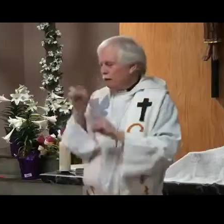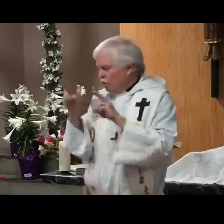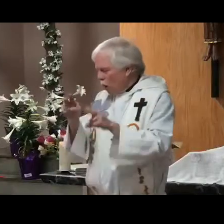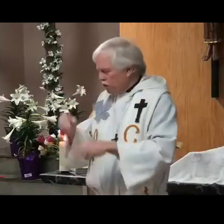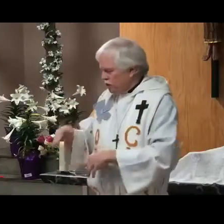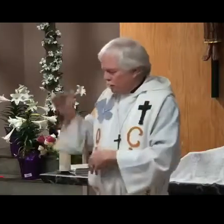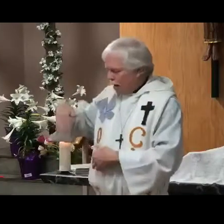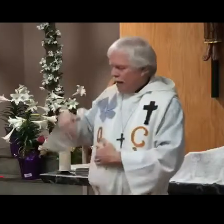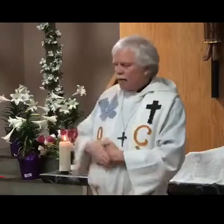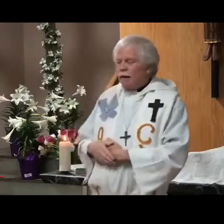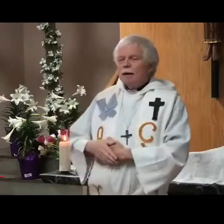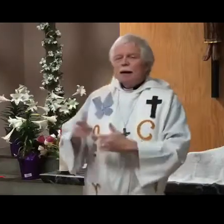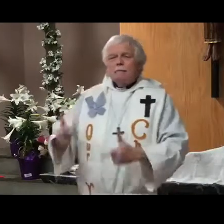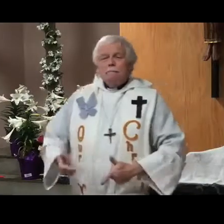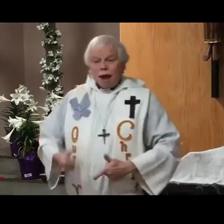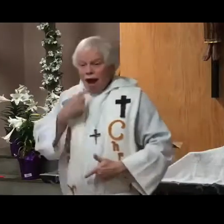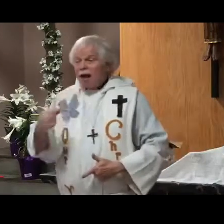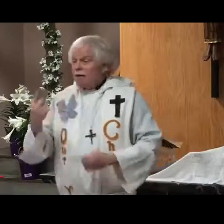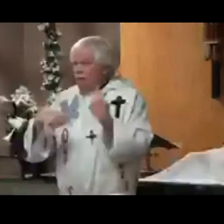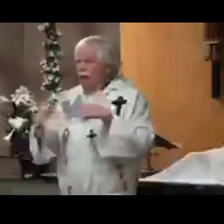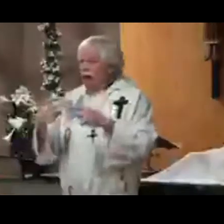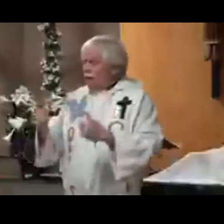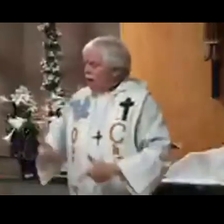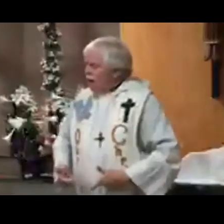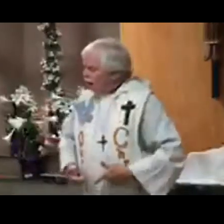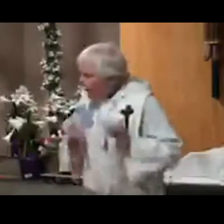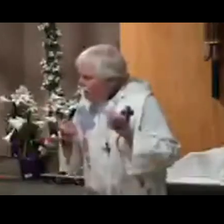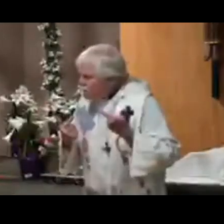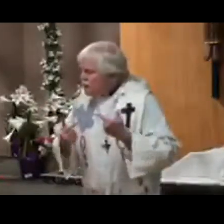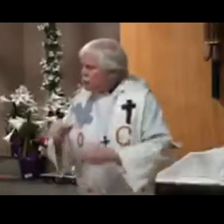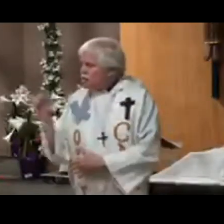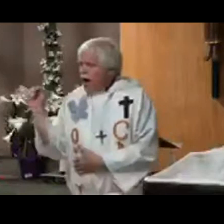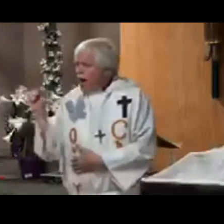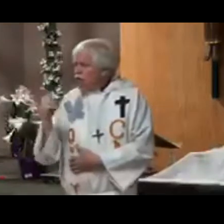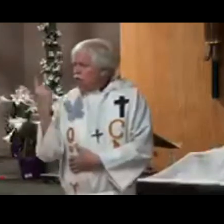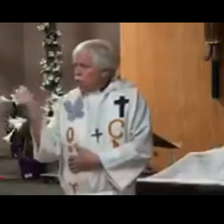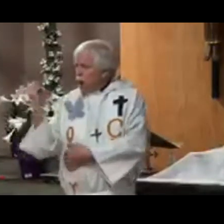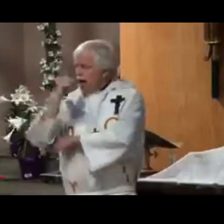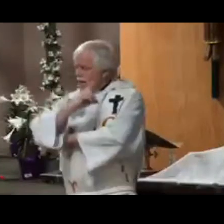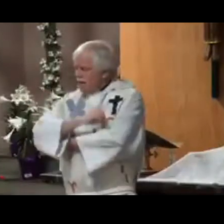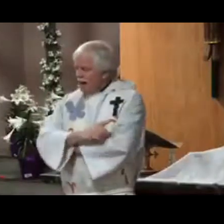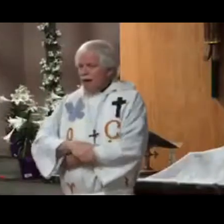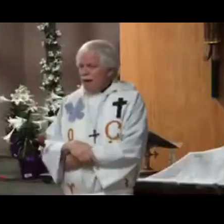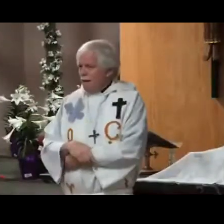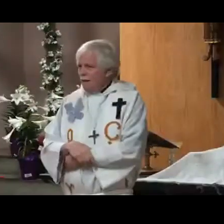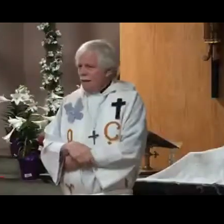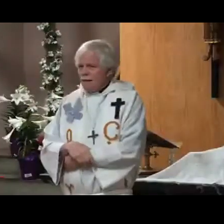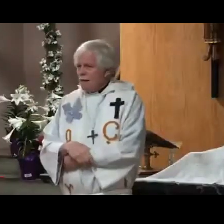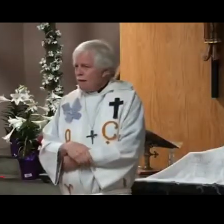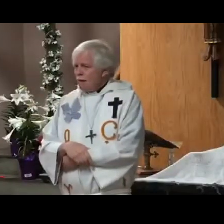know how many of you watched it, not yet. But I signed, life is not just one